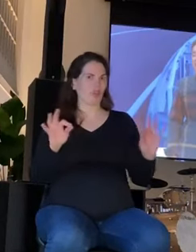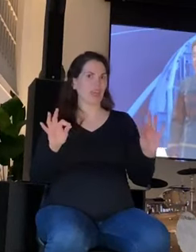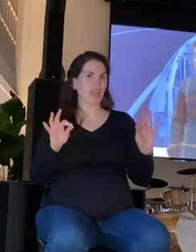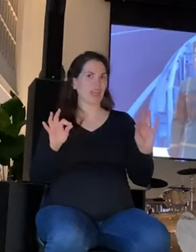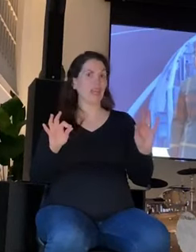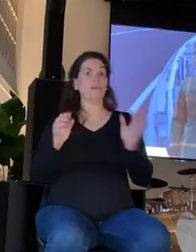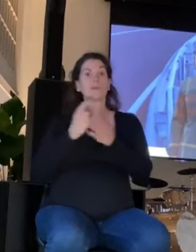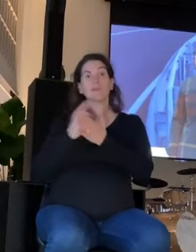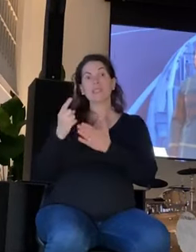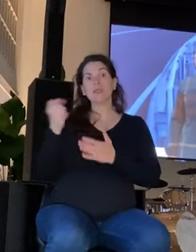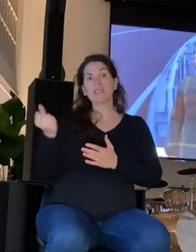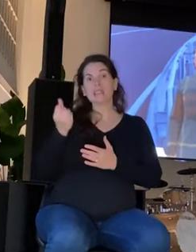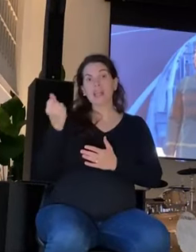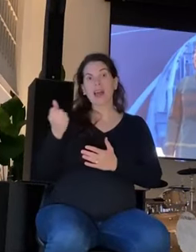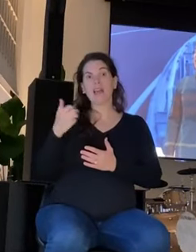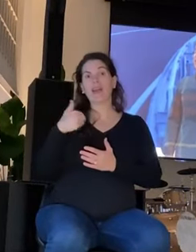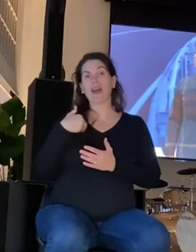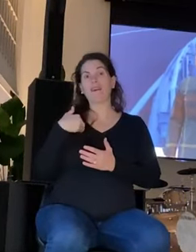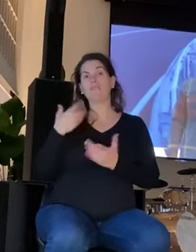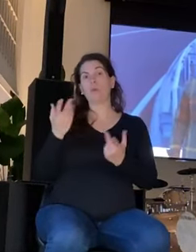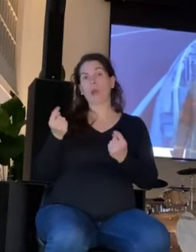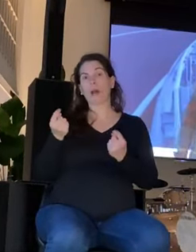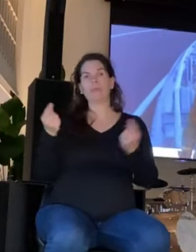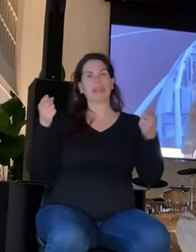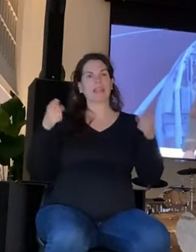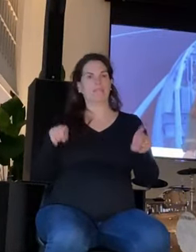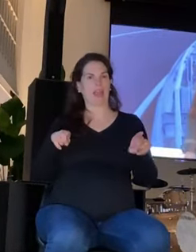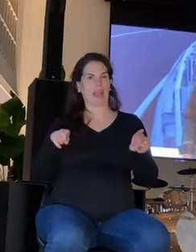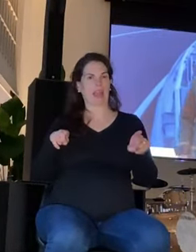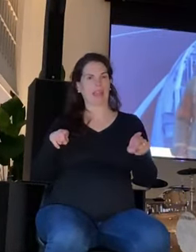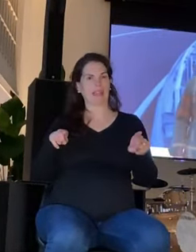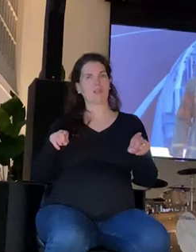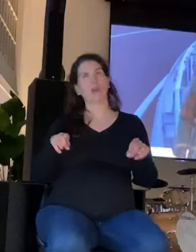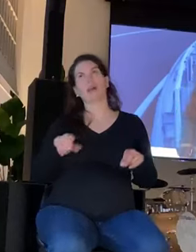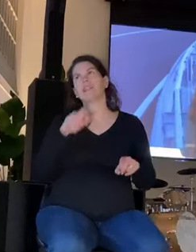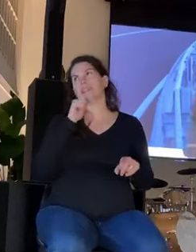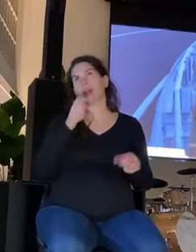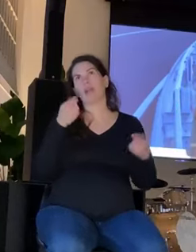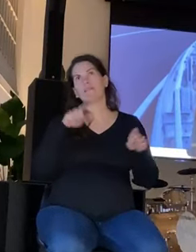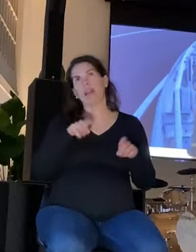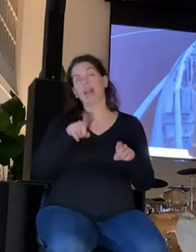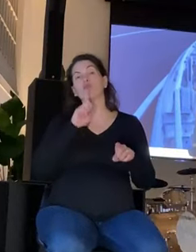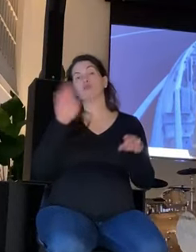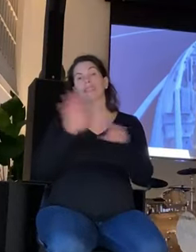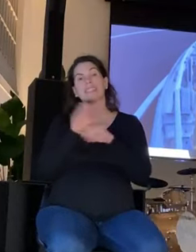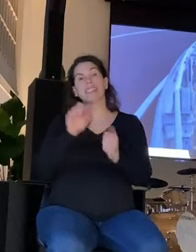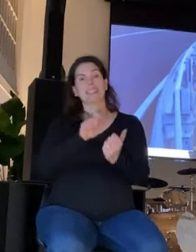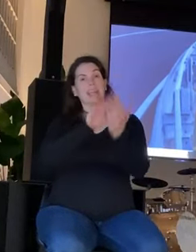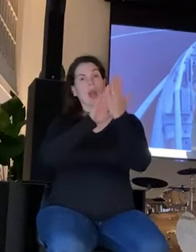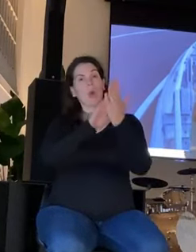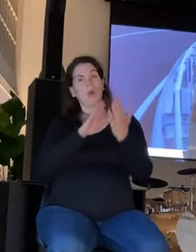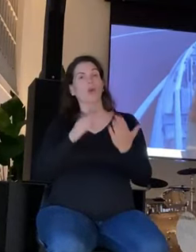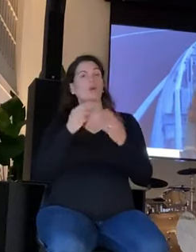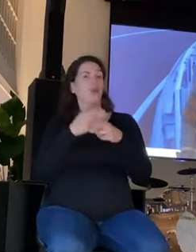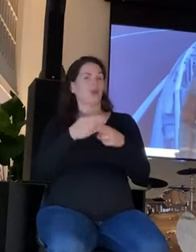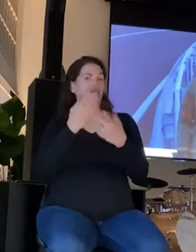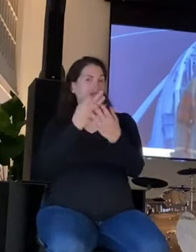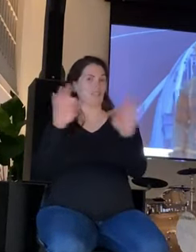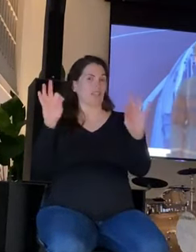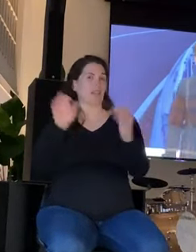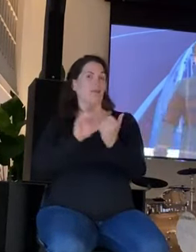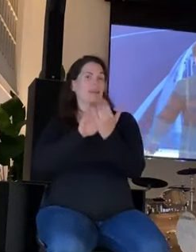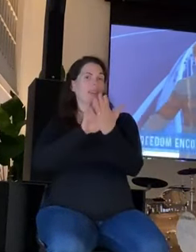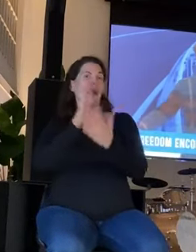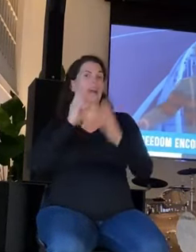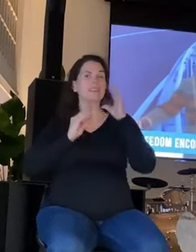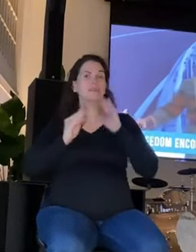This coming Saturday, we actually have an event. It's actually not an event, it's an encounter. It's called Freedom Encounter, to help you